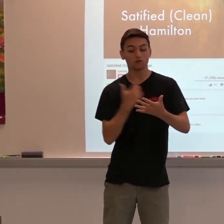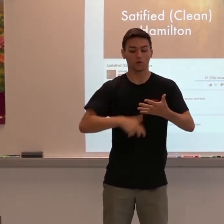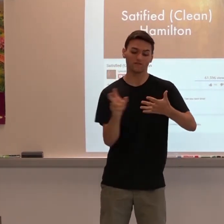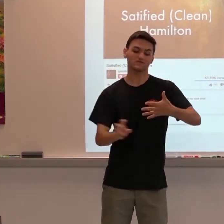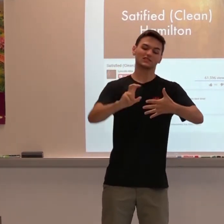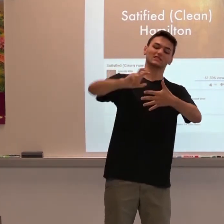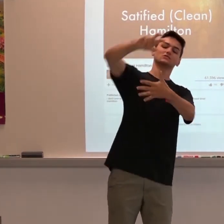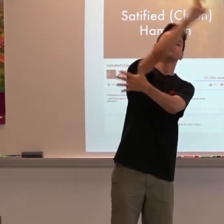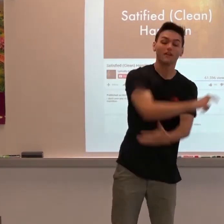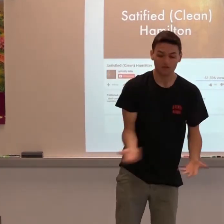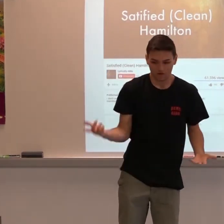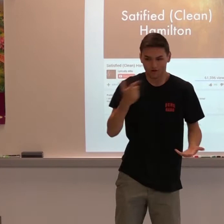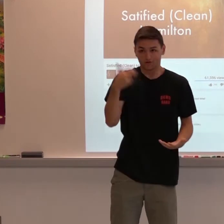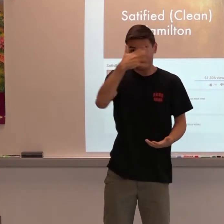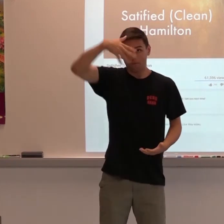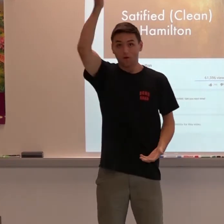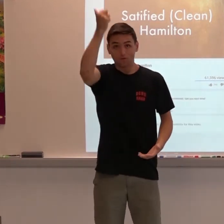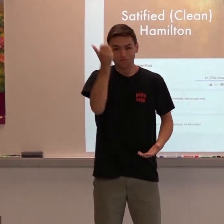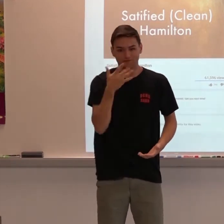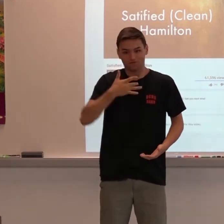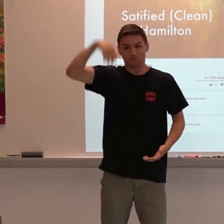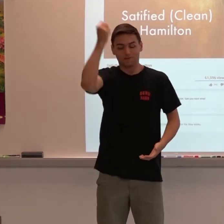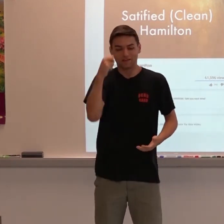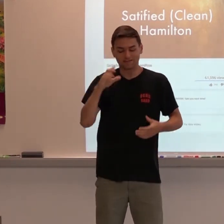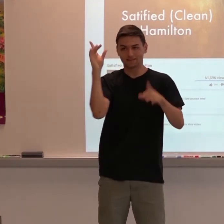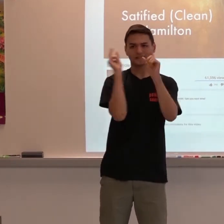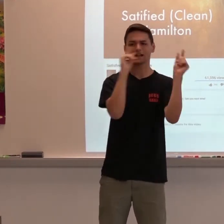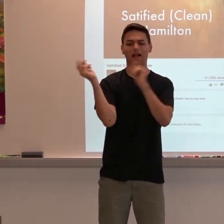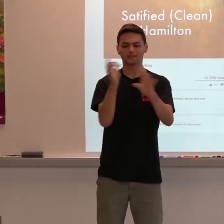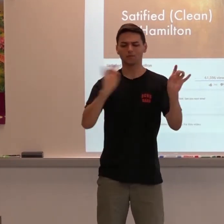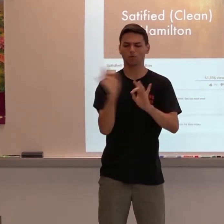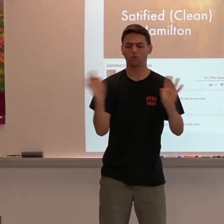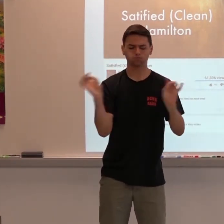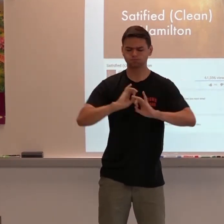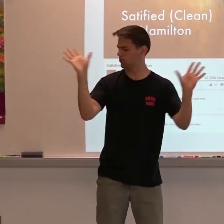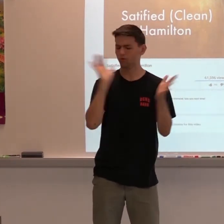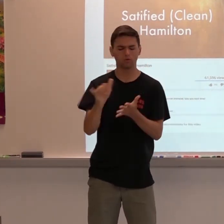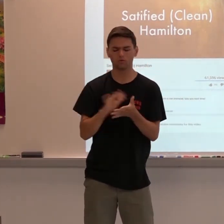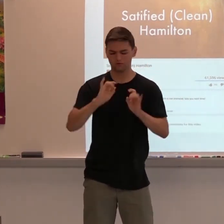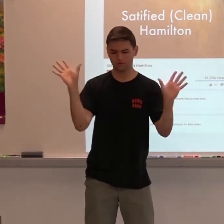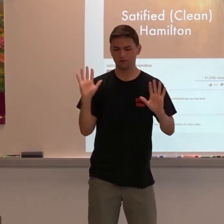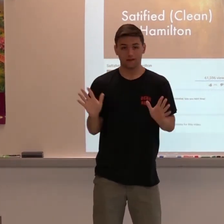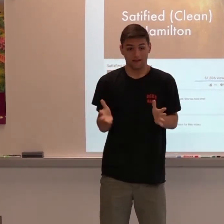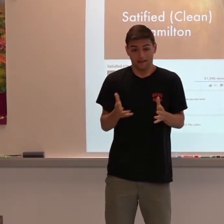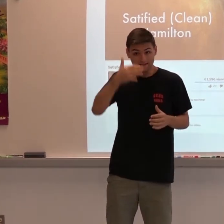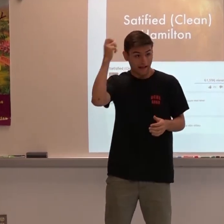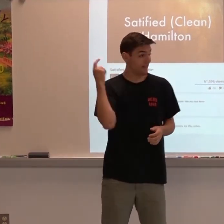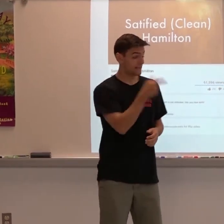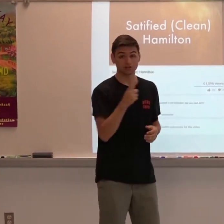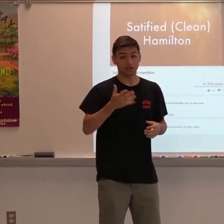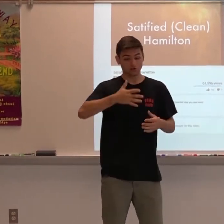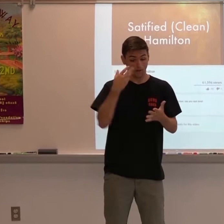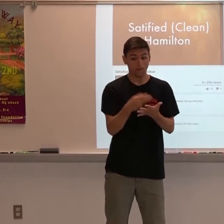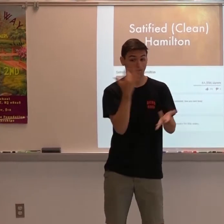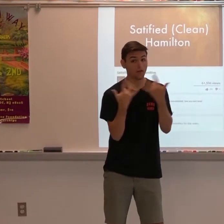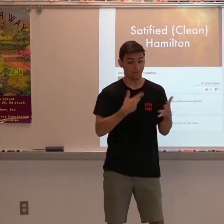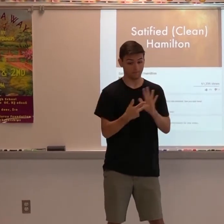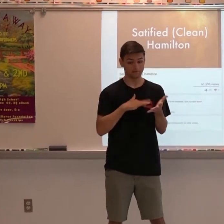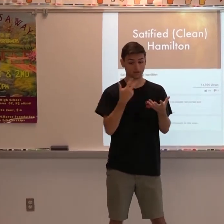one who has to social climb the one. So I'm the oldest and the wittiest and the gossip in New York City is insidious. And Alexander is penniless.